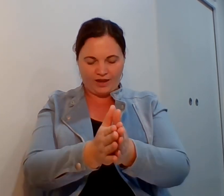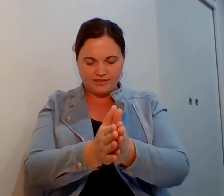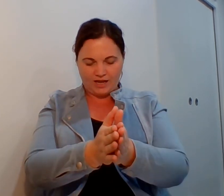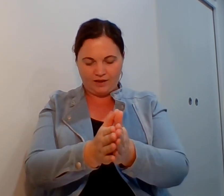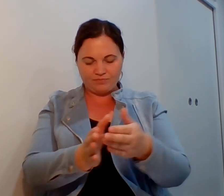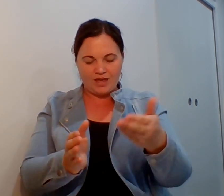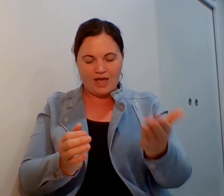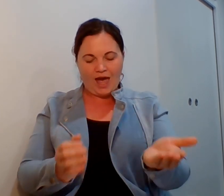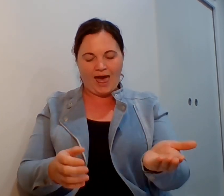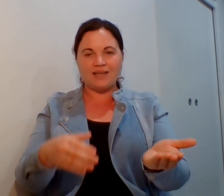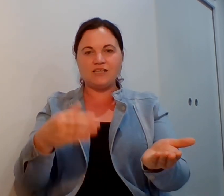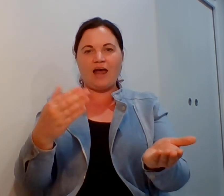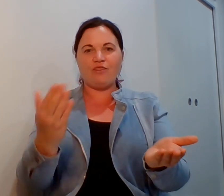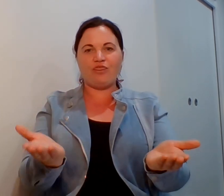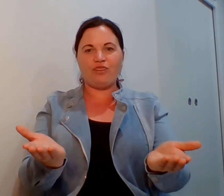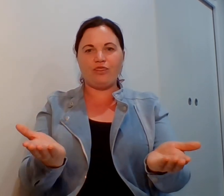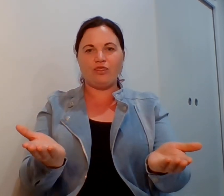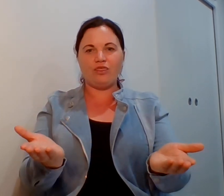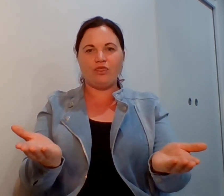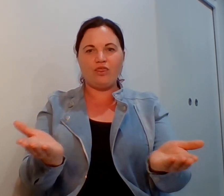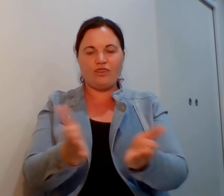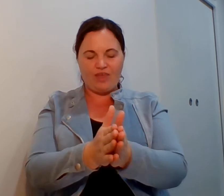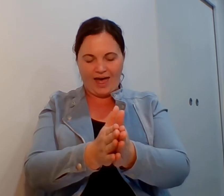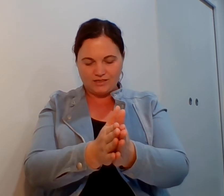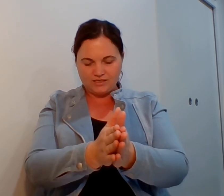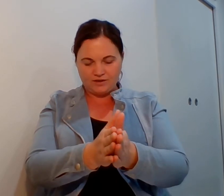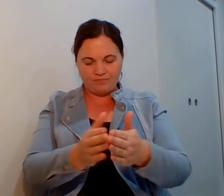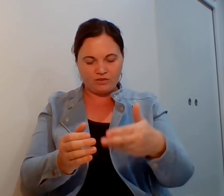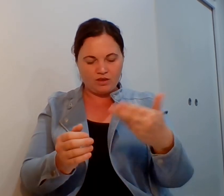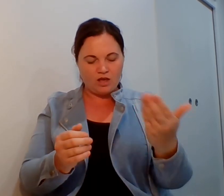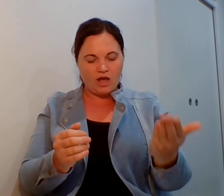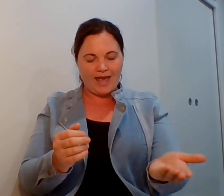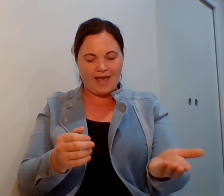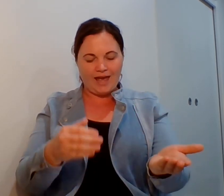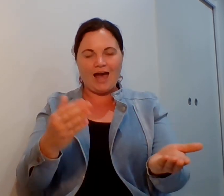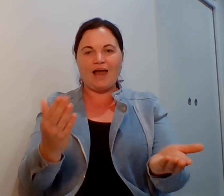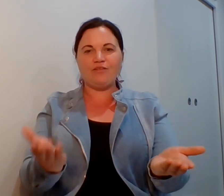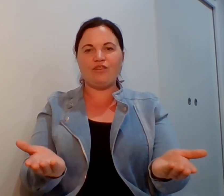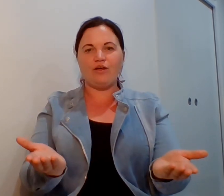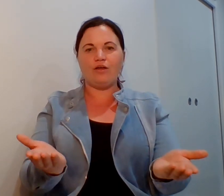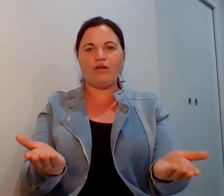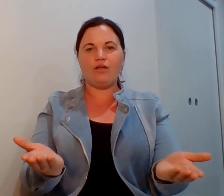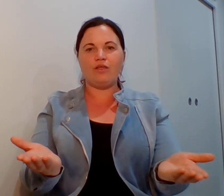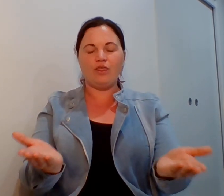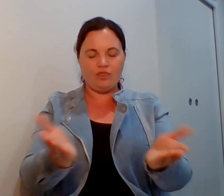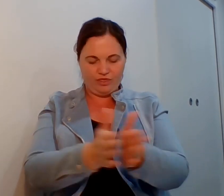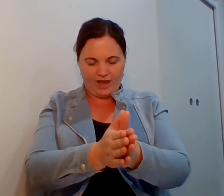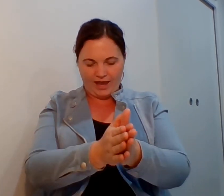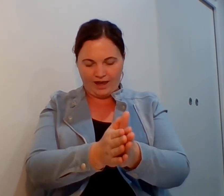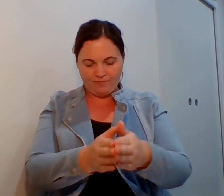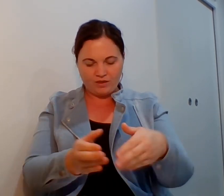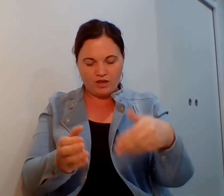Thunder. At. Add s. That. Air. Add s. There.